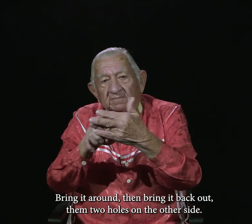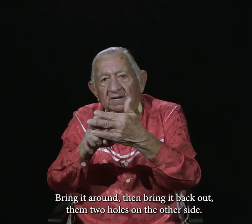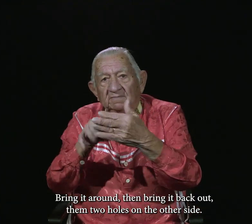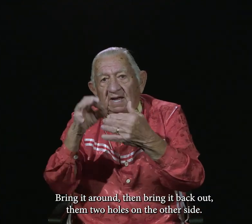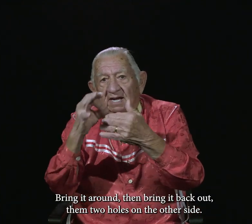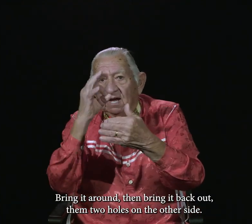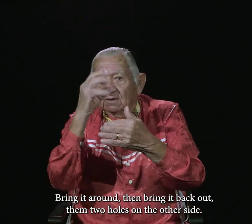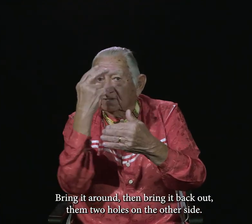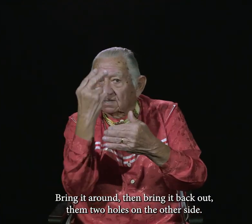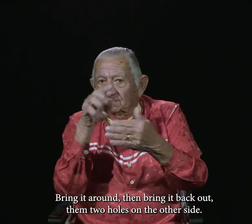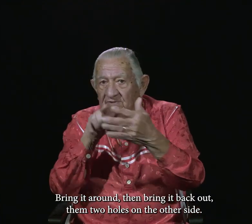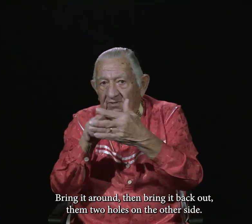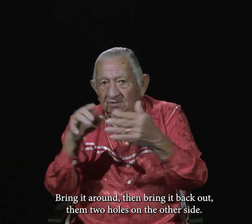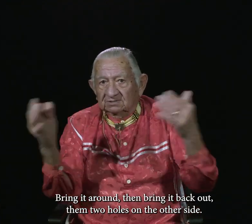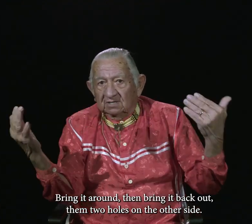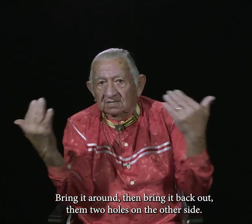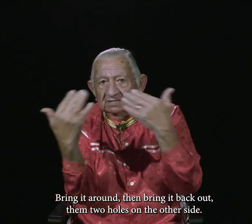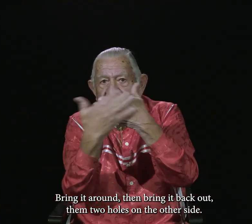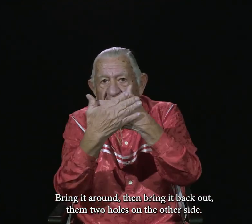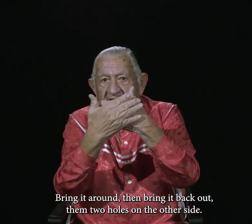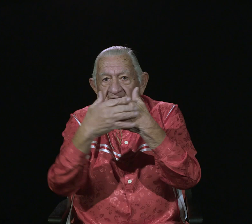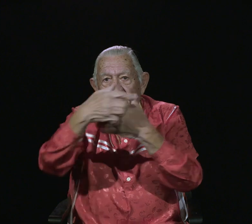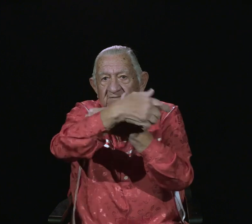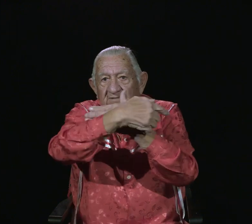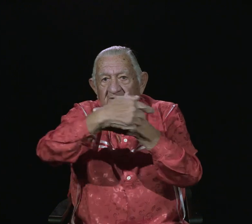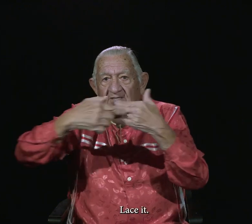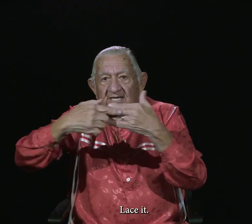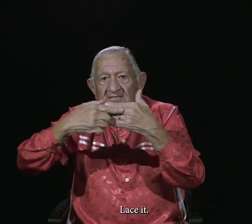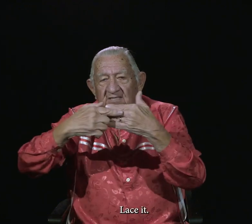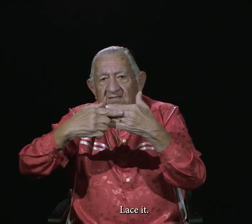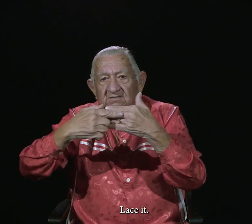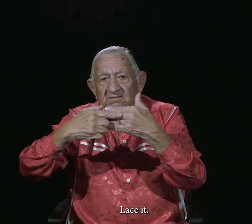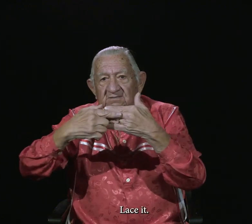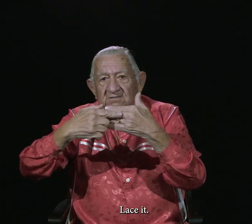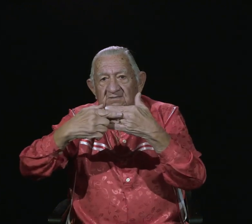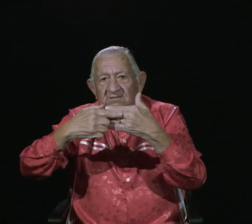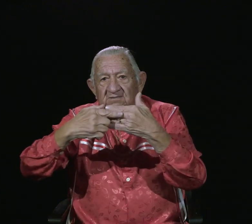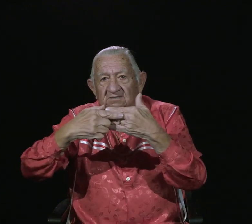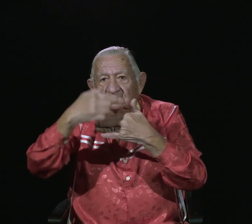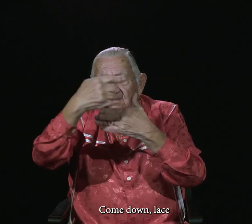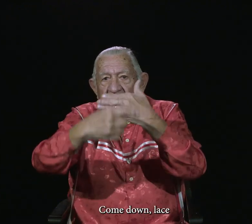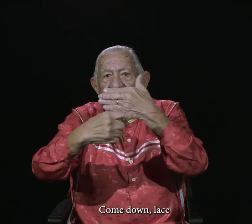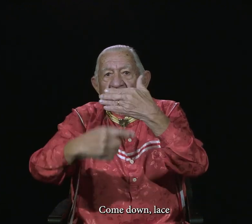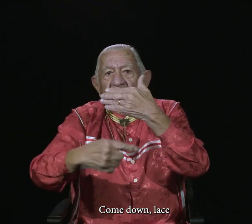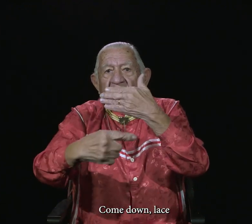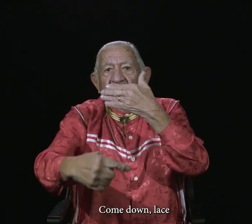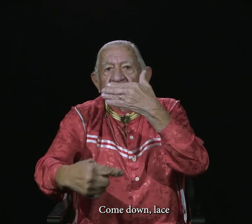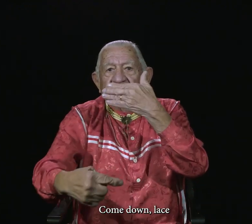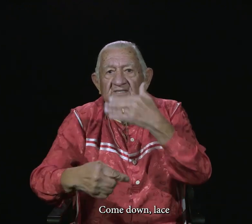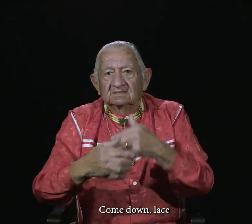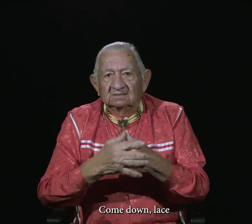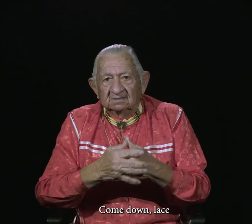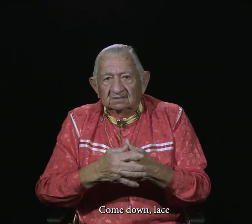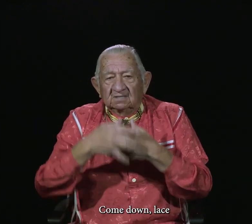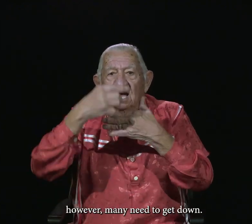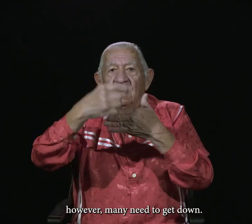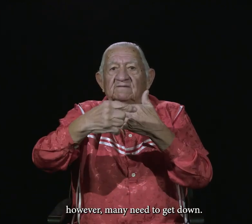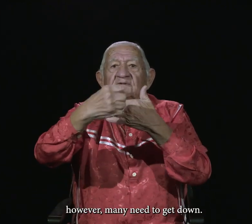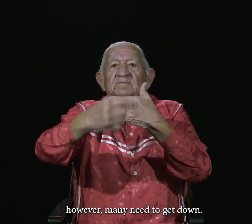bring it back out, them 2 holes on the other side. Lace it. Come down, lace. However many